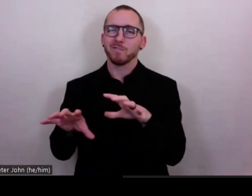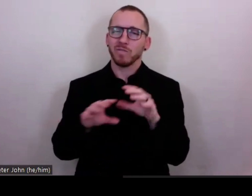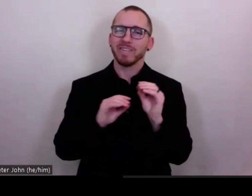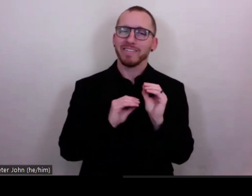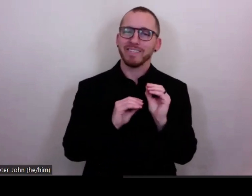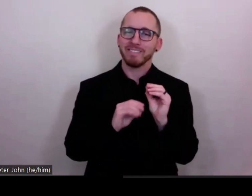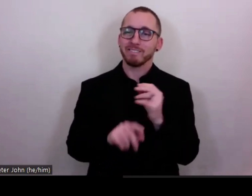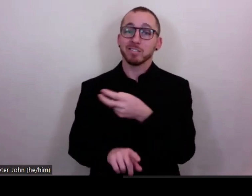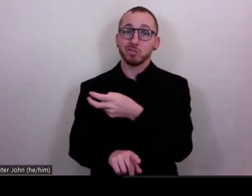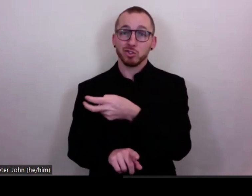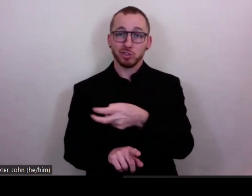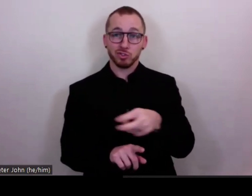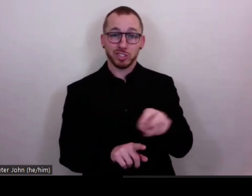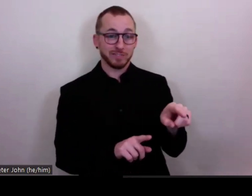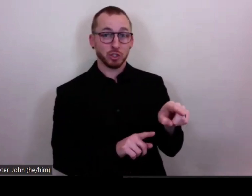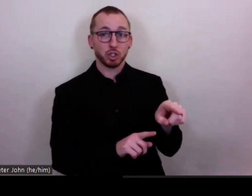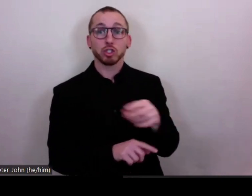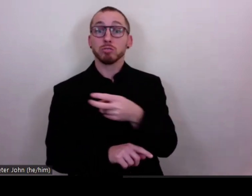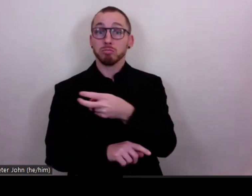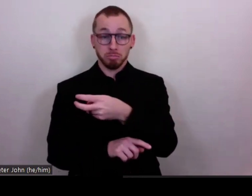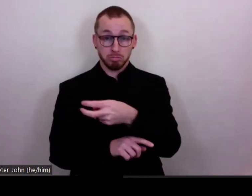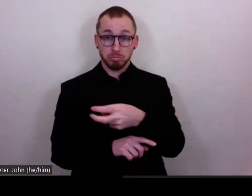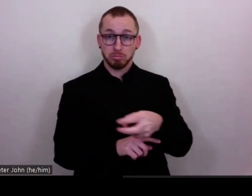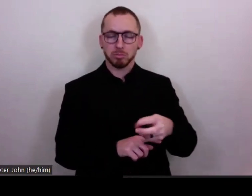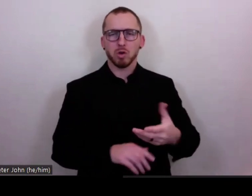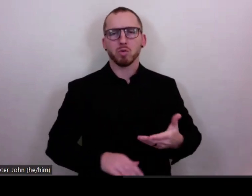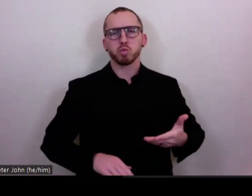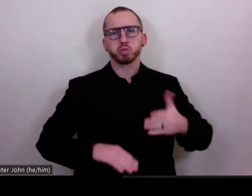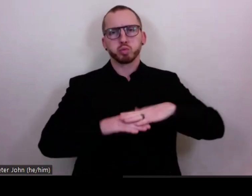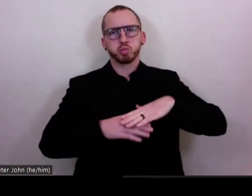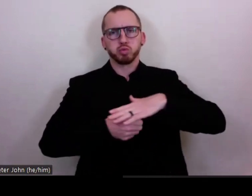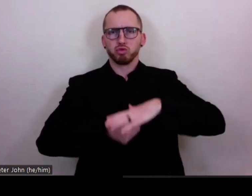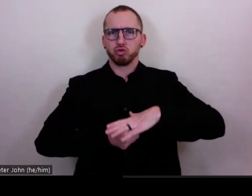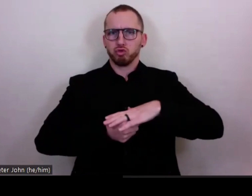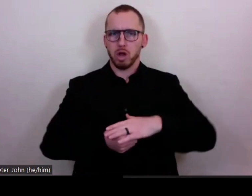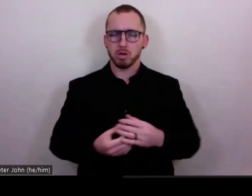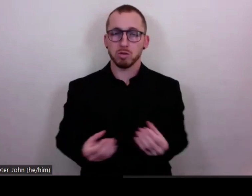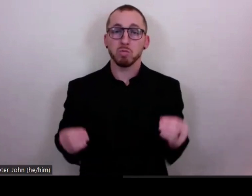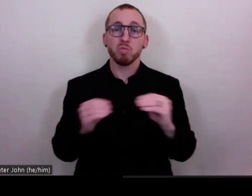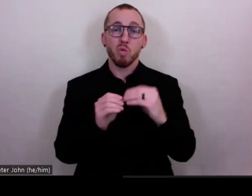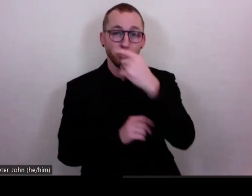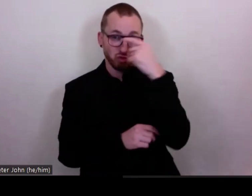And what does that do to them? That adds another stressor, more trauma.